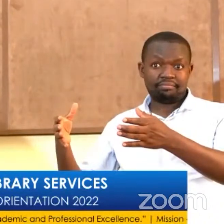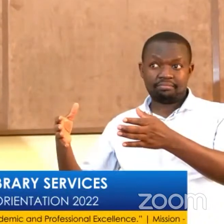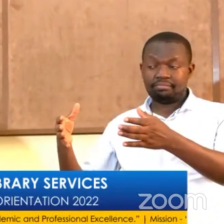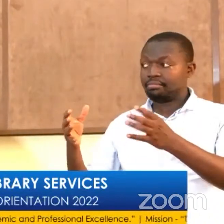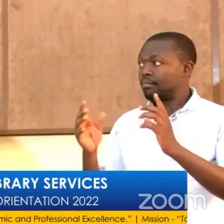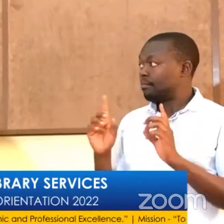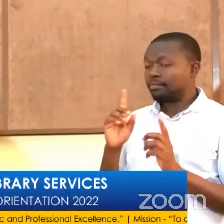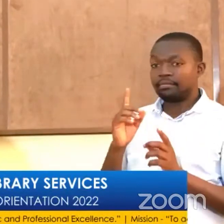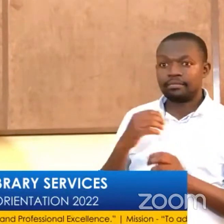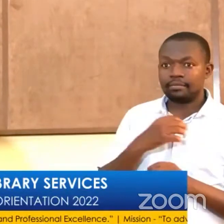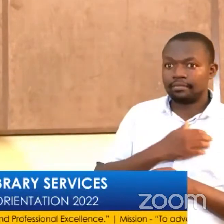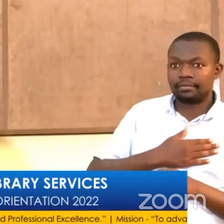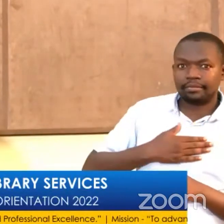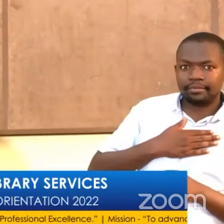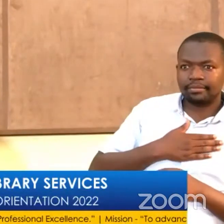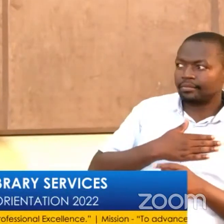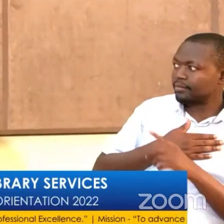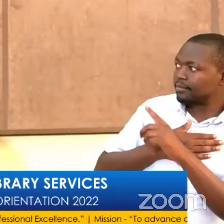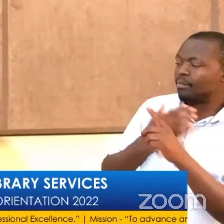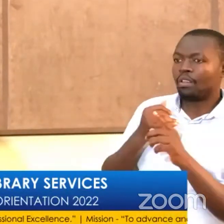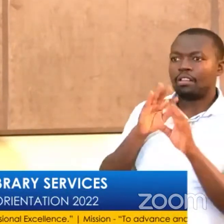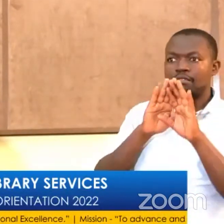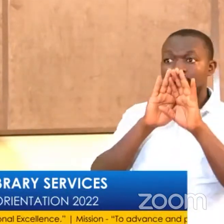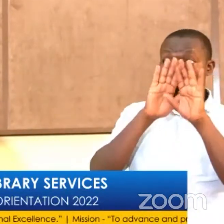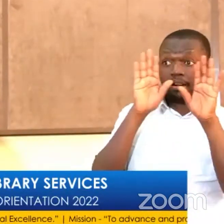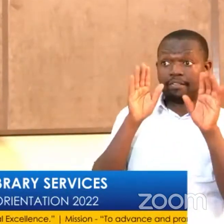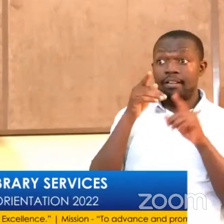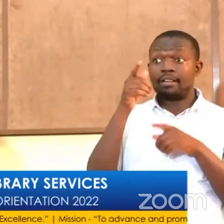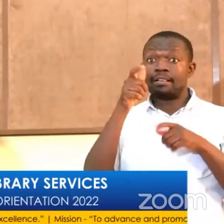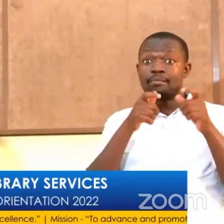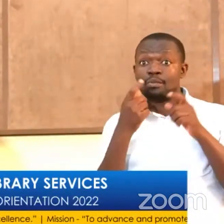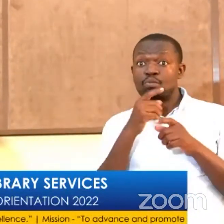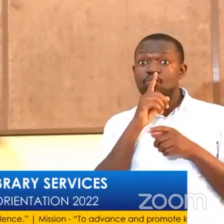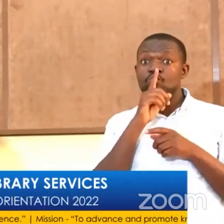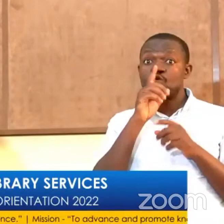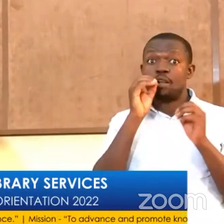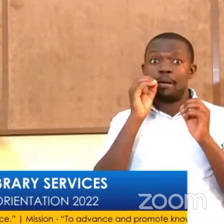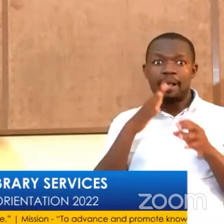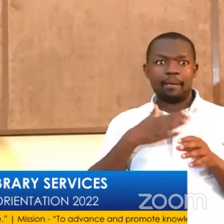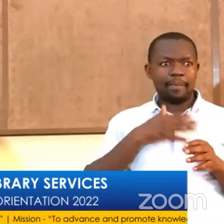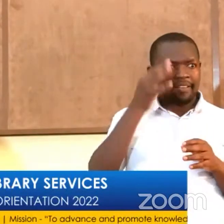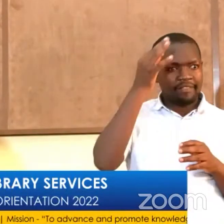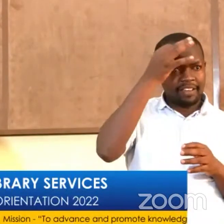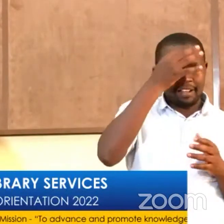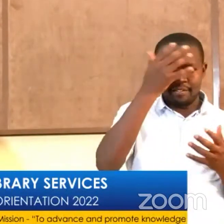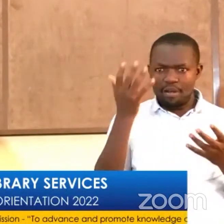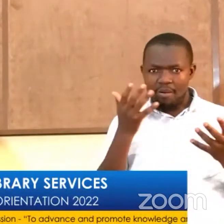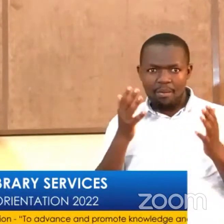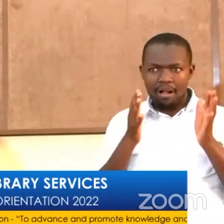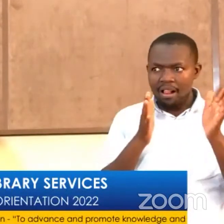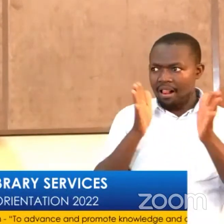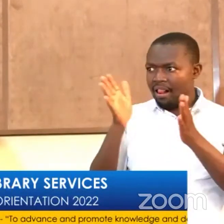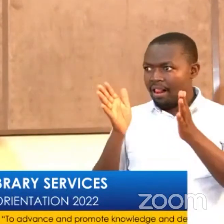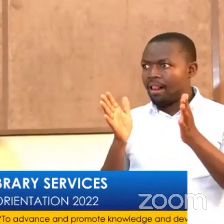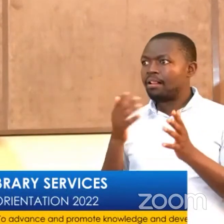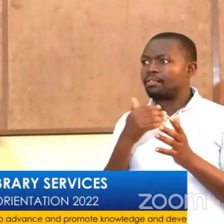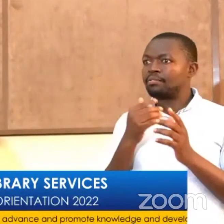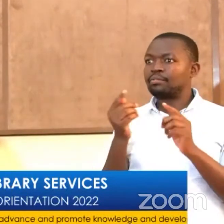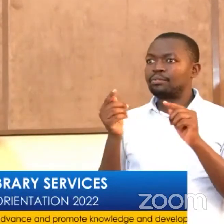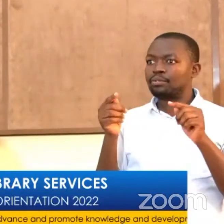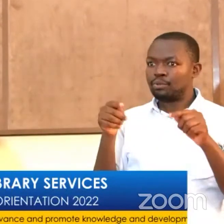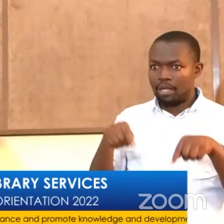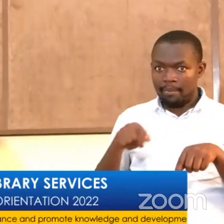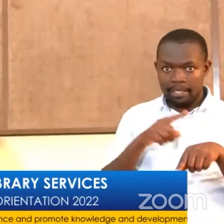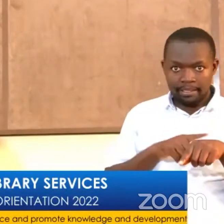Francis, maybe to clarify on that, people who are not sure of their faculties, you will come to this table after